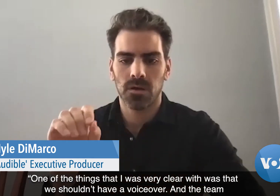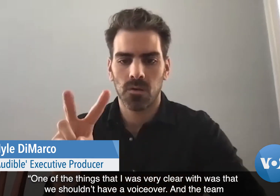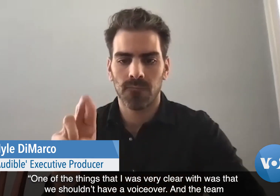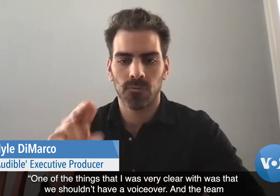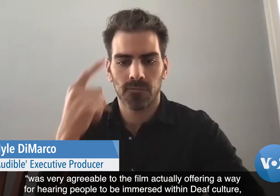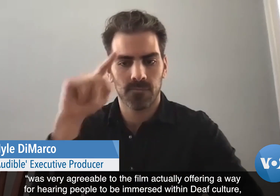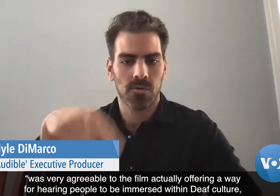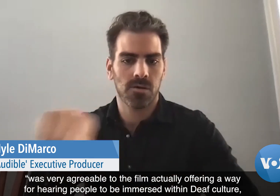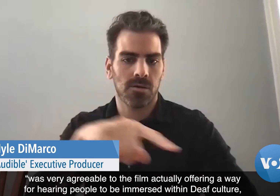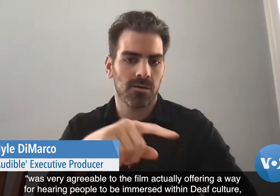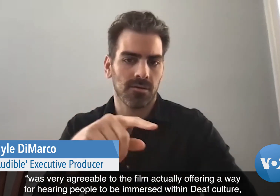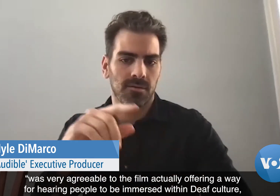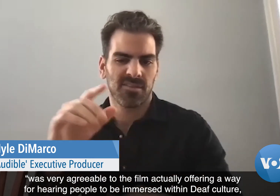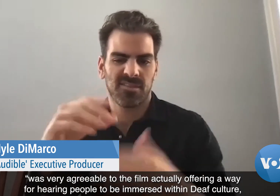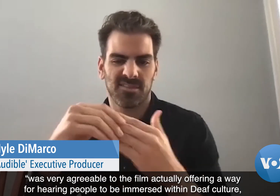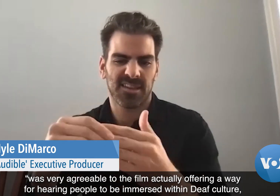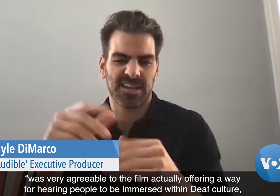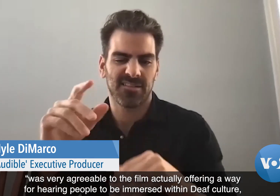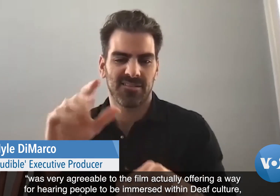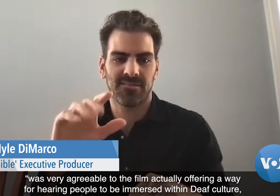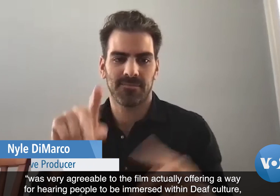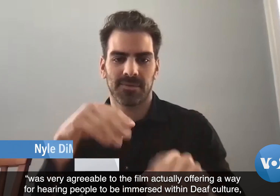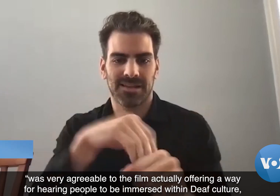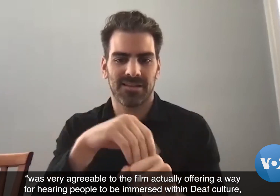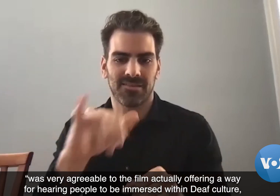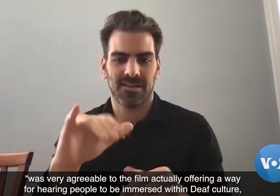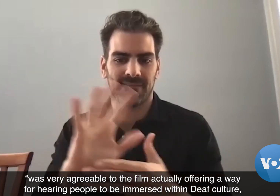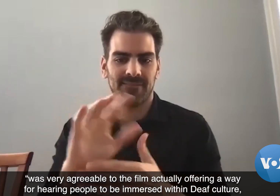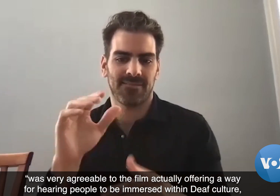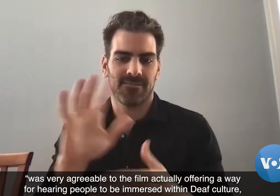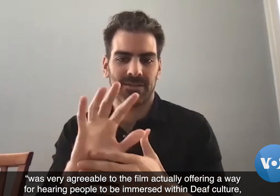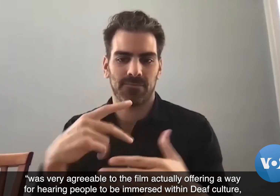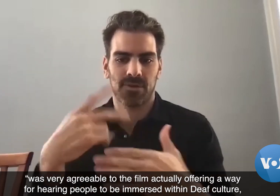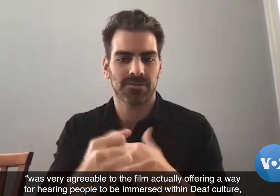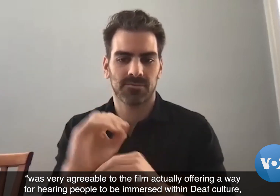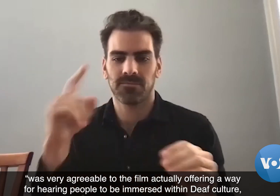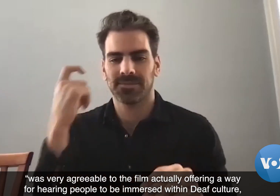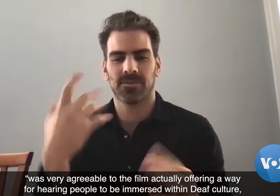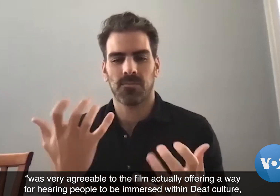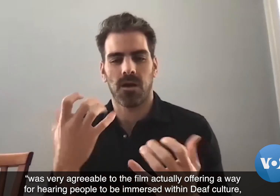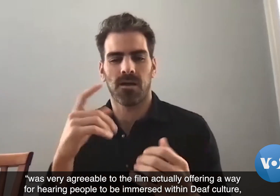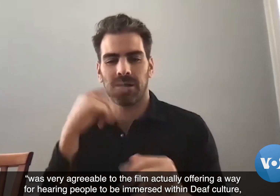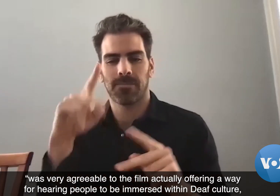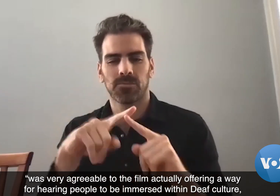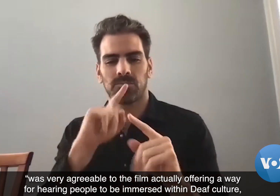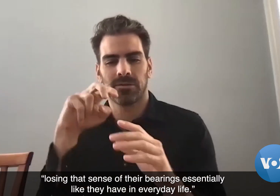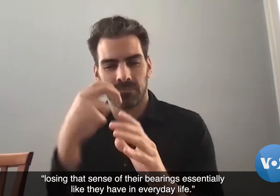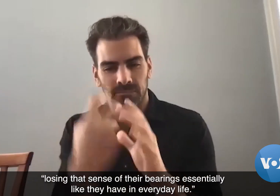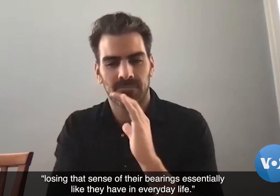team was very agreeable to the film actually, offering a way for hearing people to be immersed within deaf culture, losing